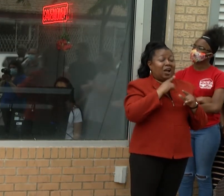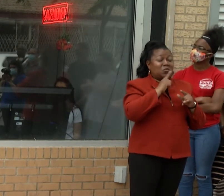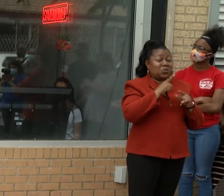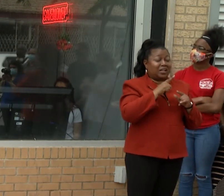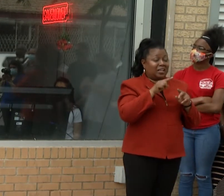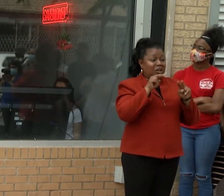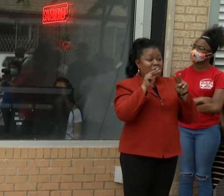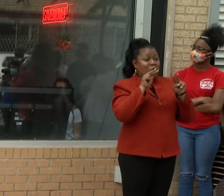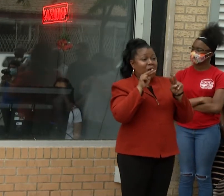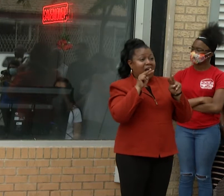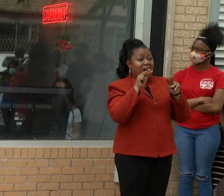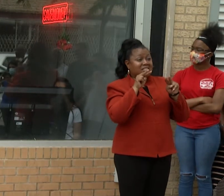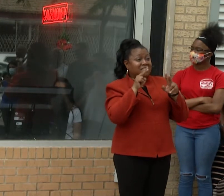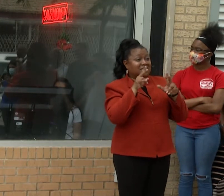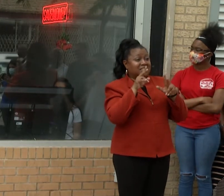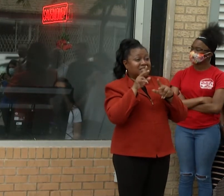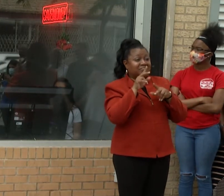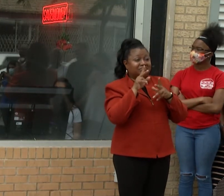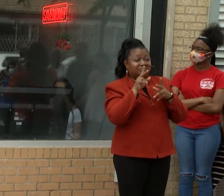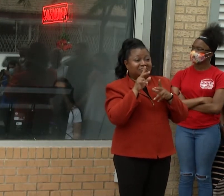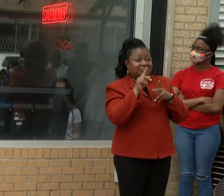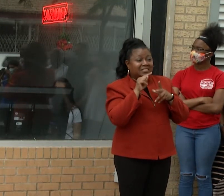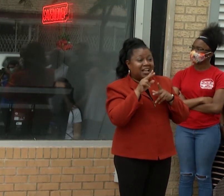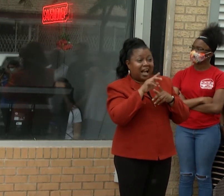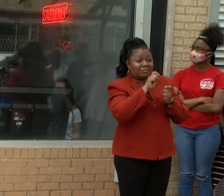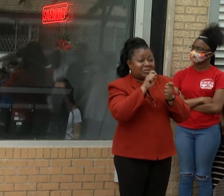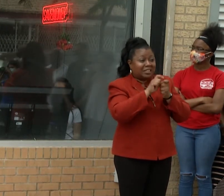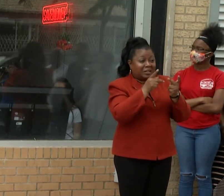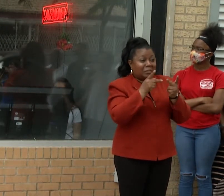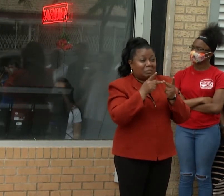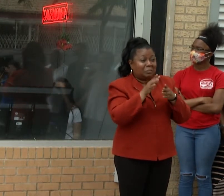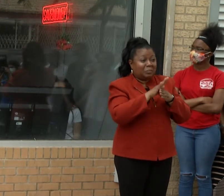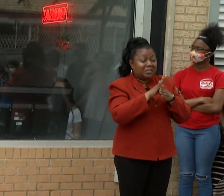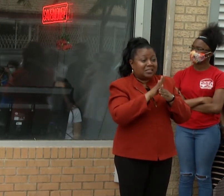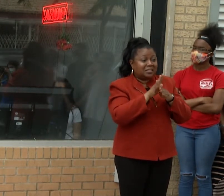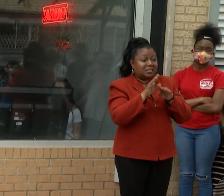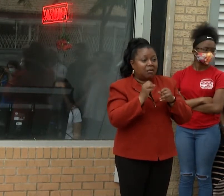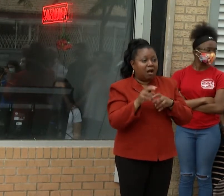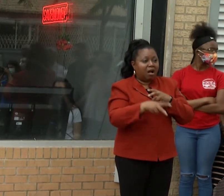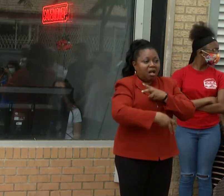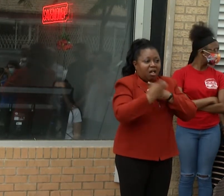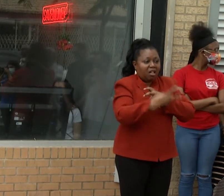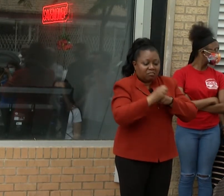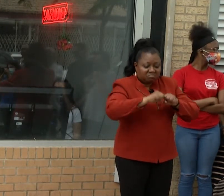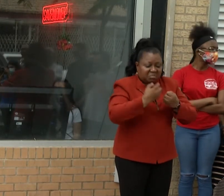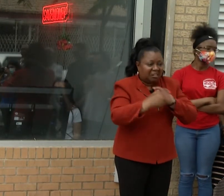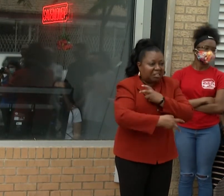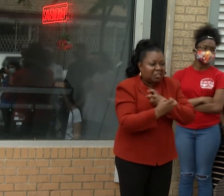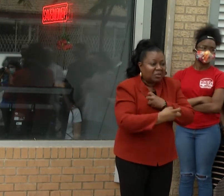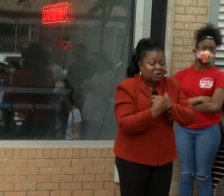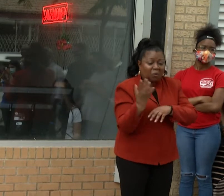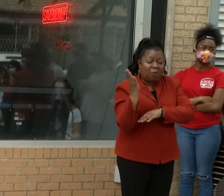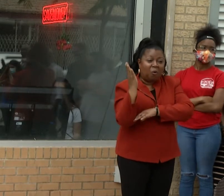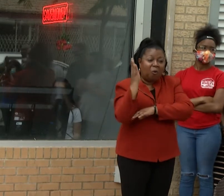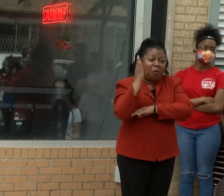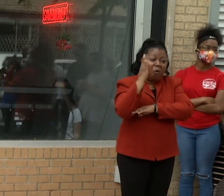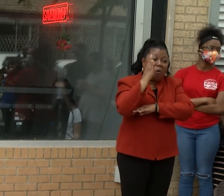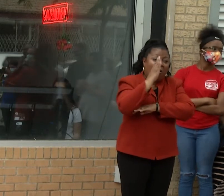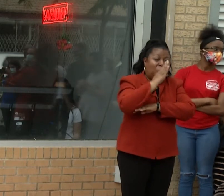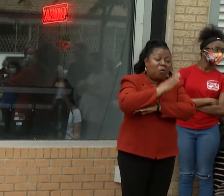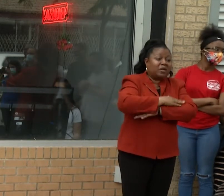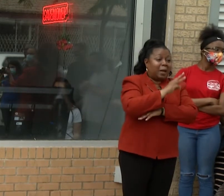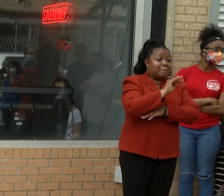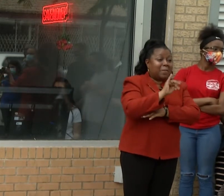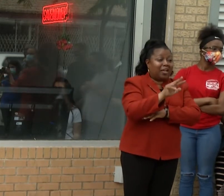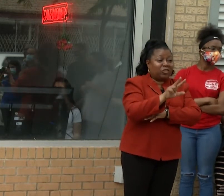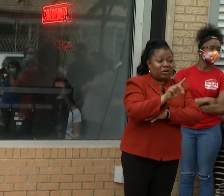actually watched our particular place of business being looted. But throughout the day, on May